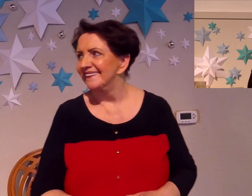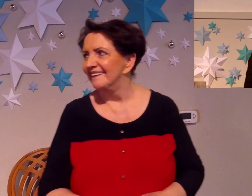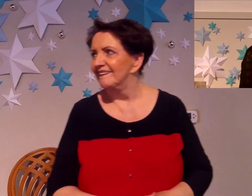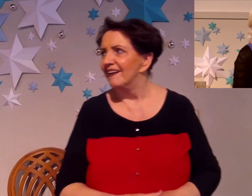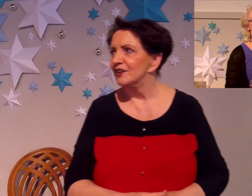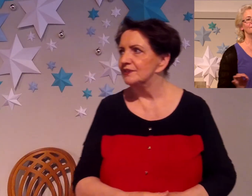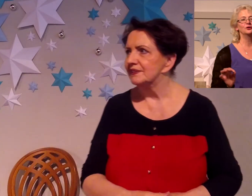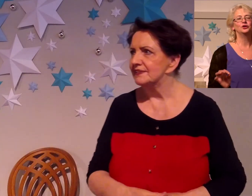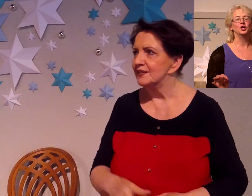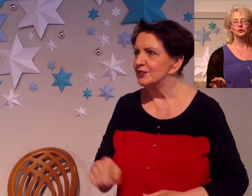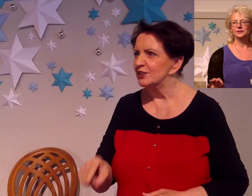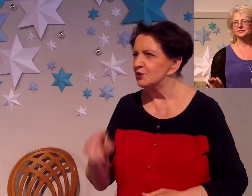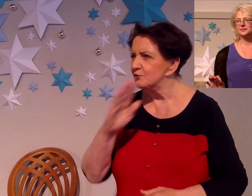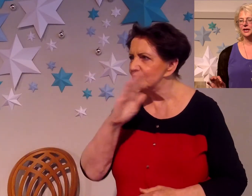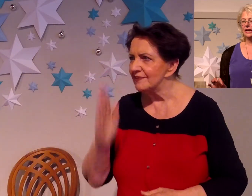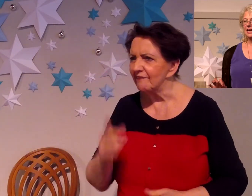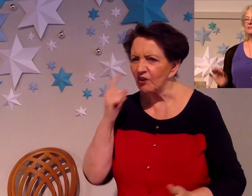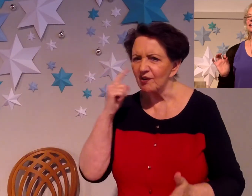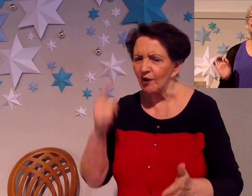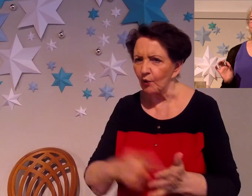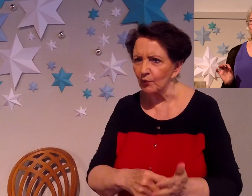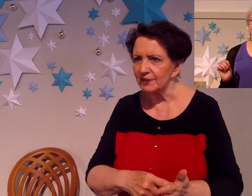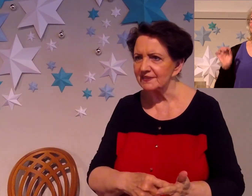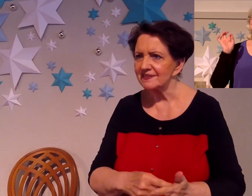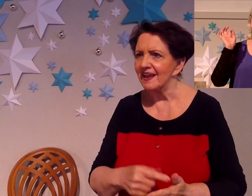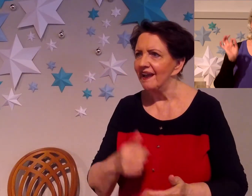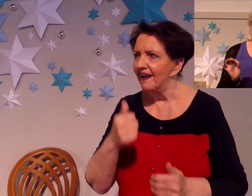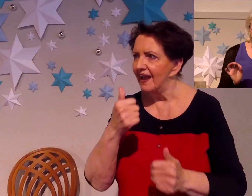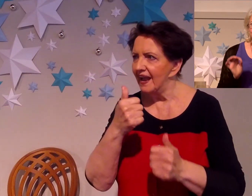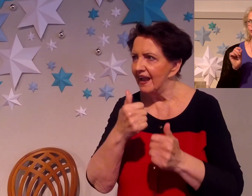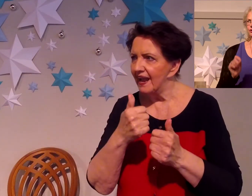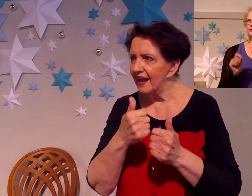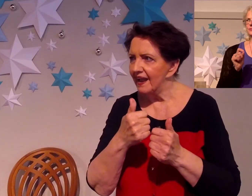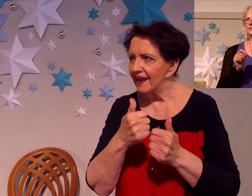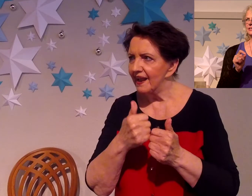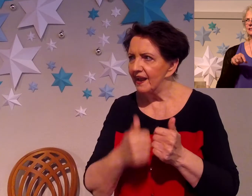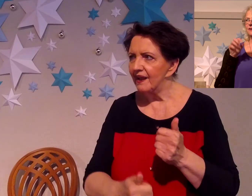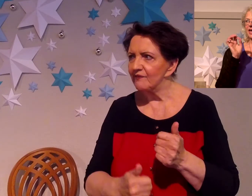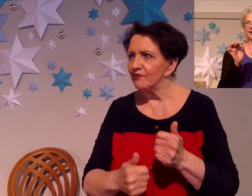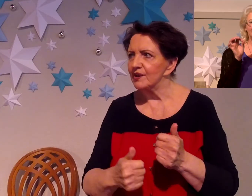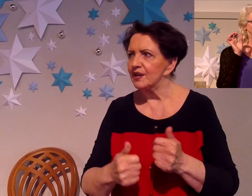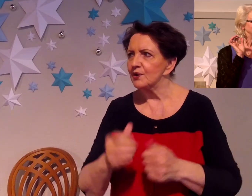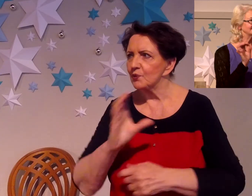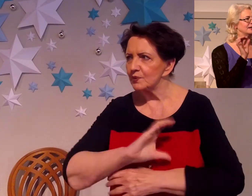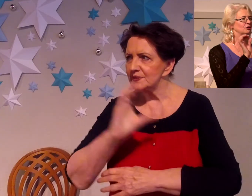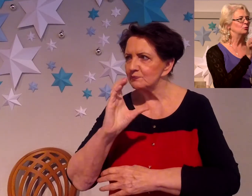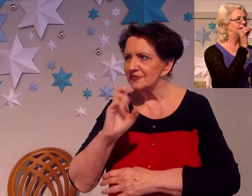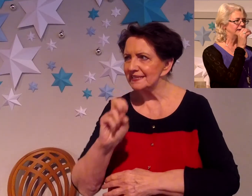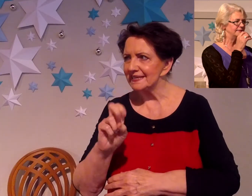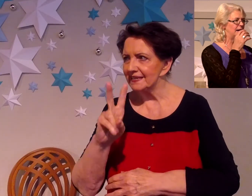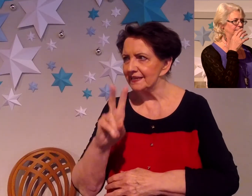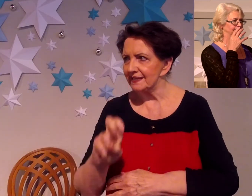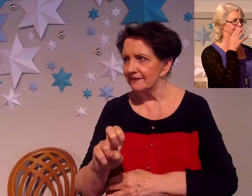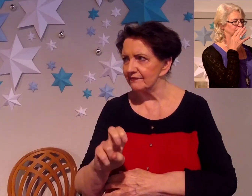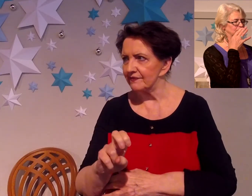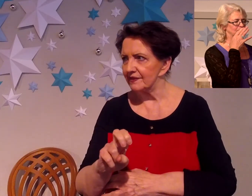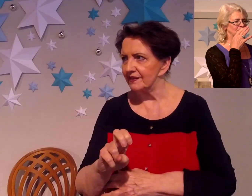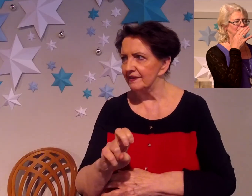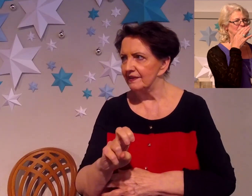I said, did you never notice that every single Christmas Eve, every single one of